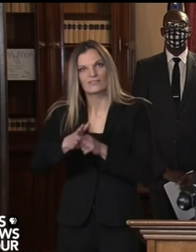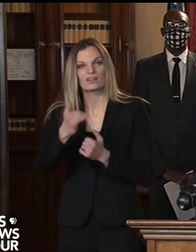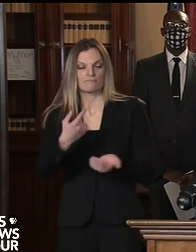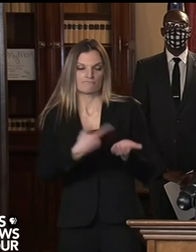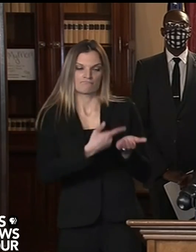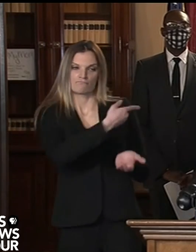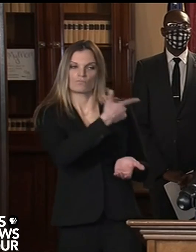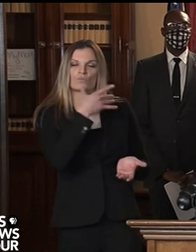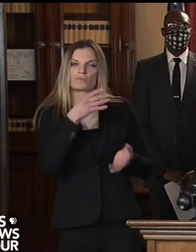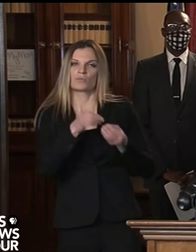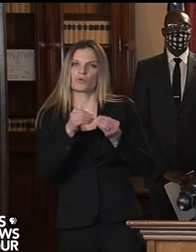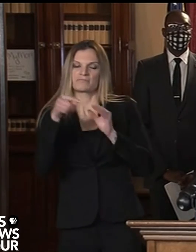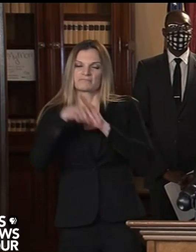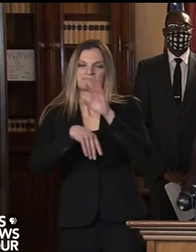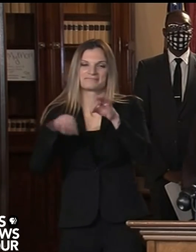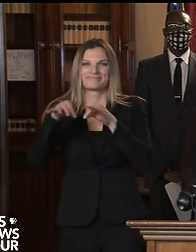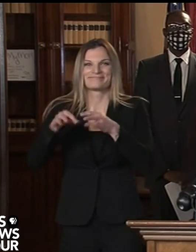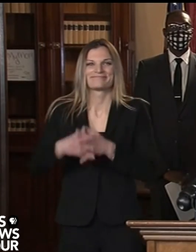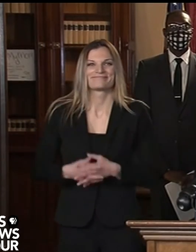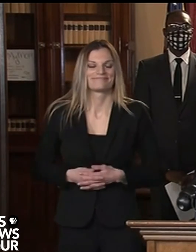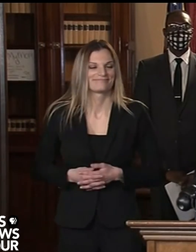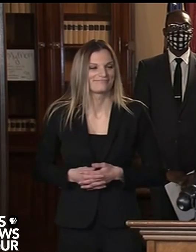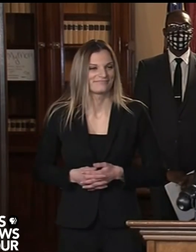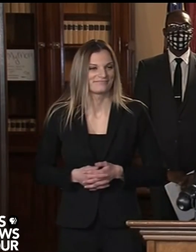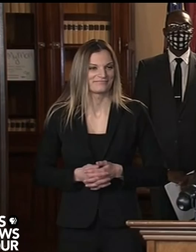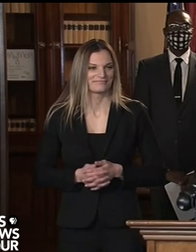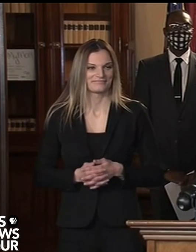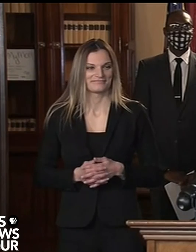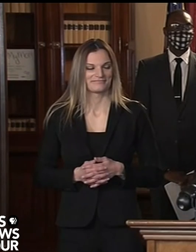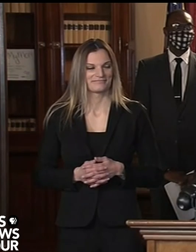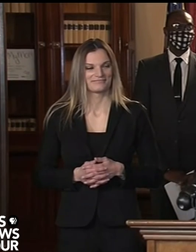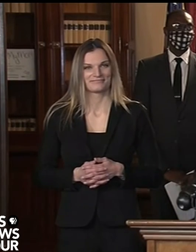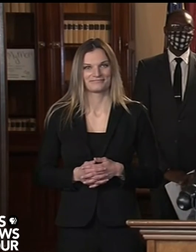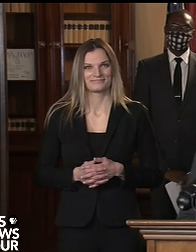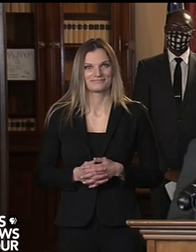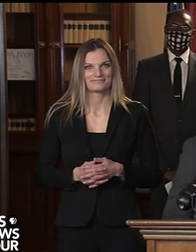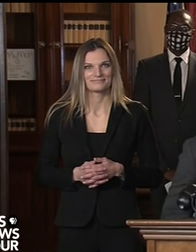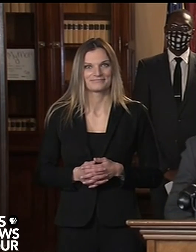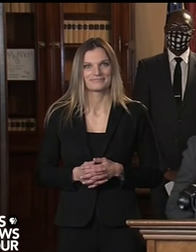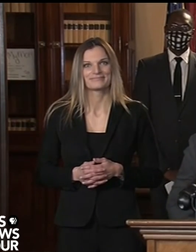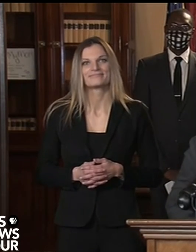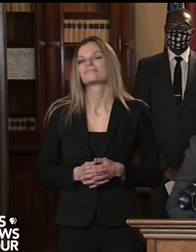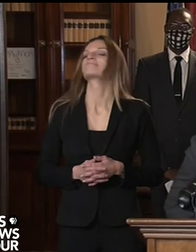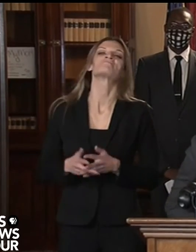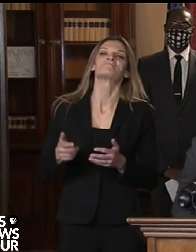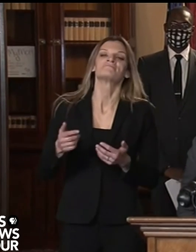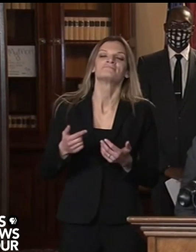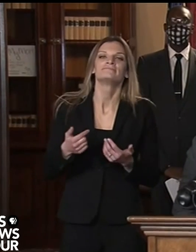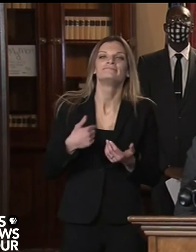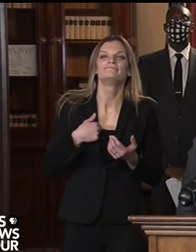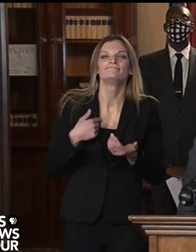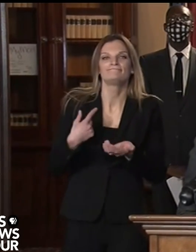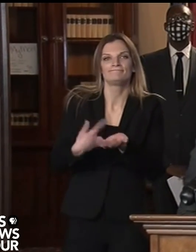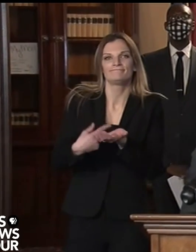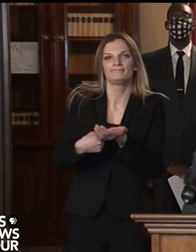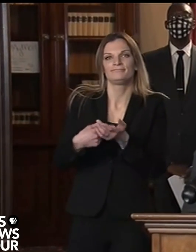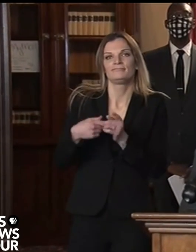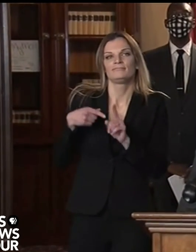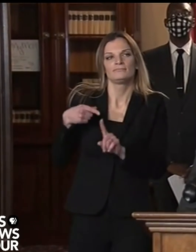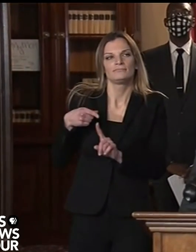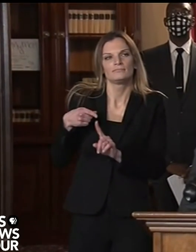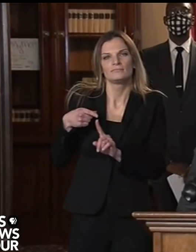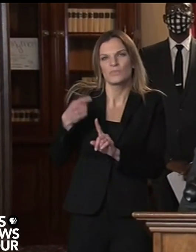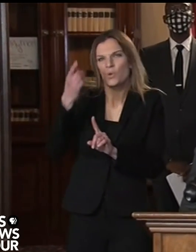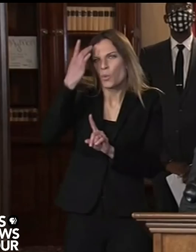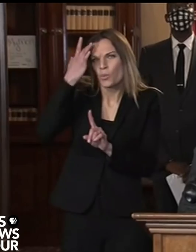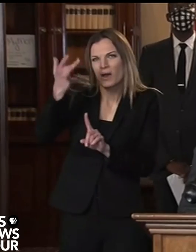question. And so I think when we talk about why we've seen